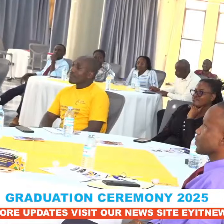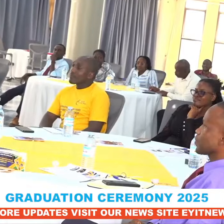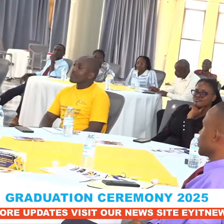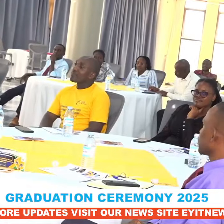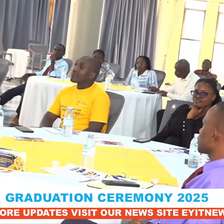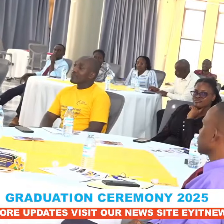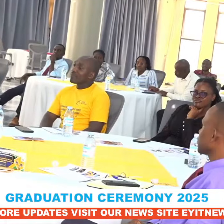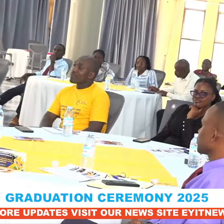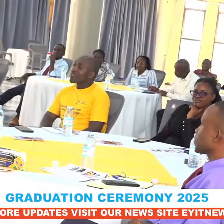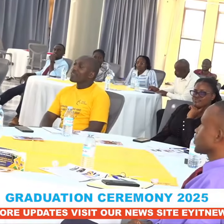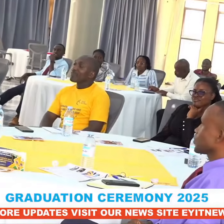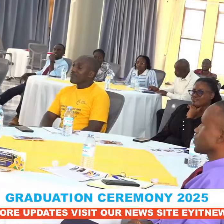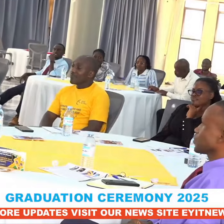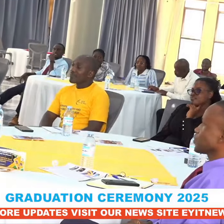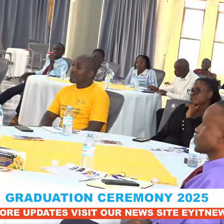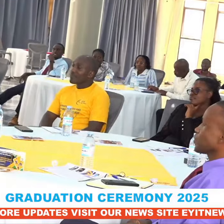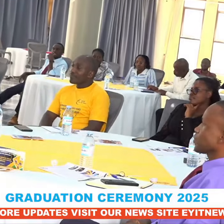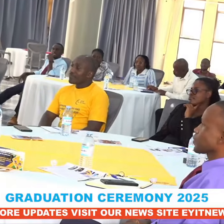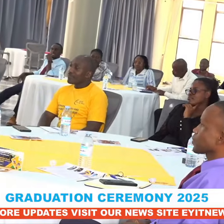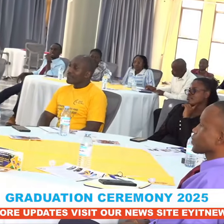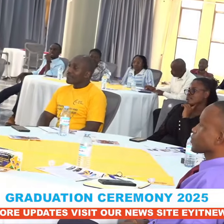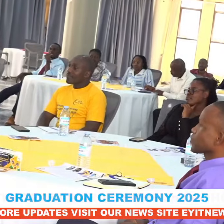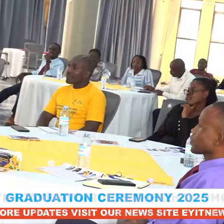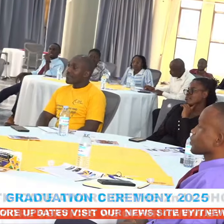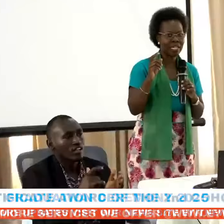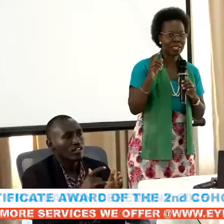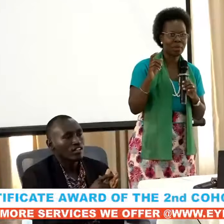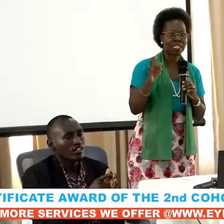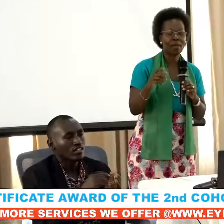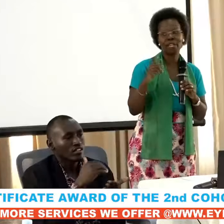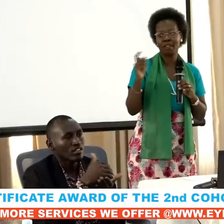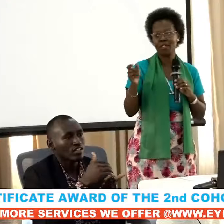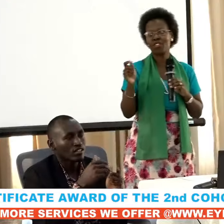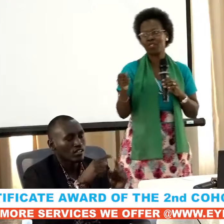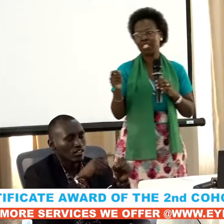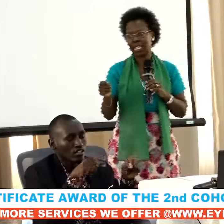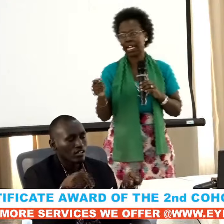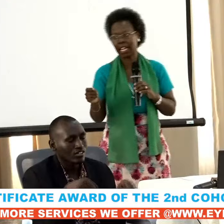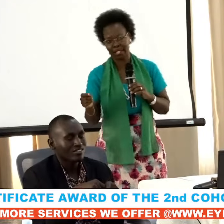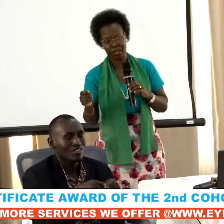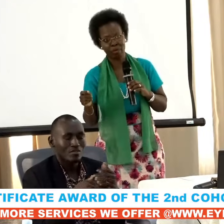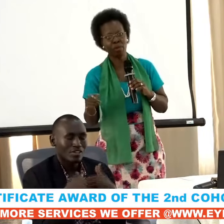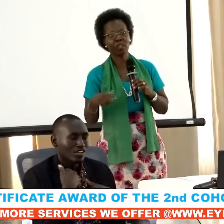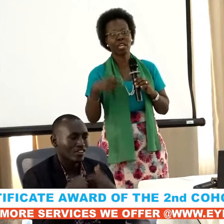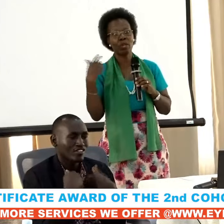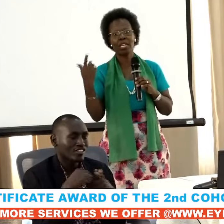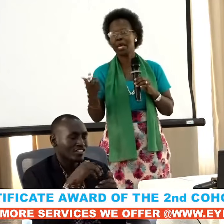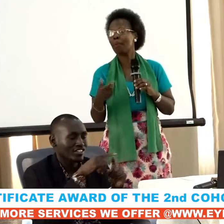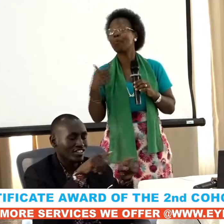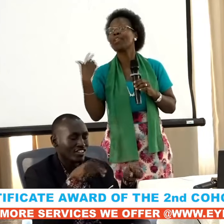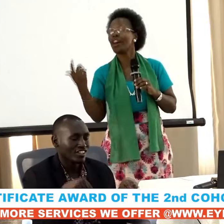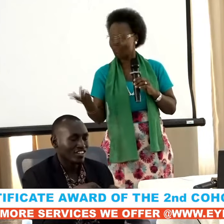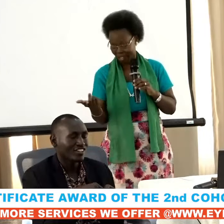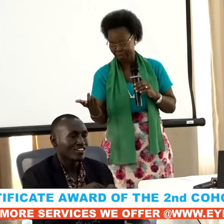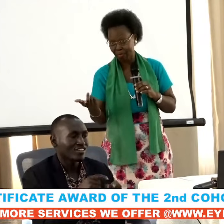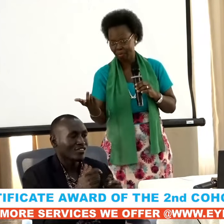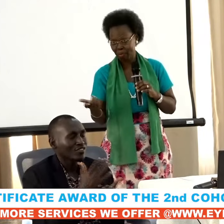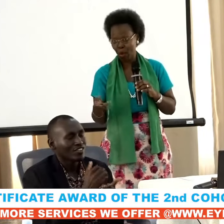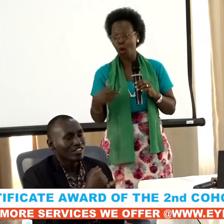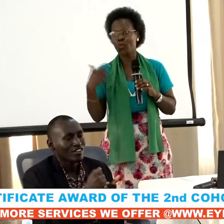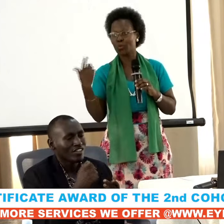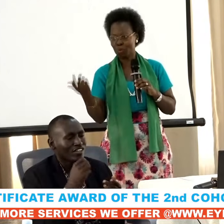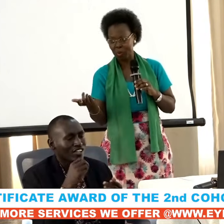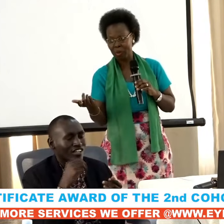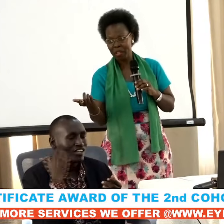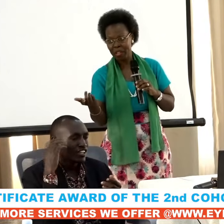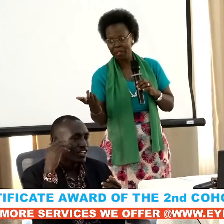here? Okay. But that class must have been a very interesting class because I would hear people laughing